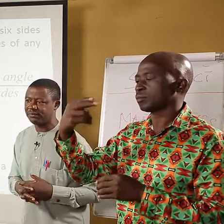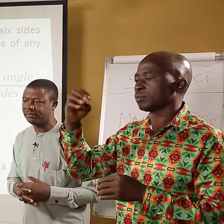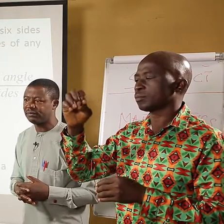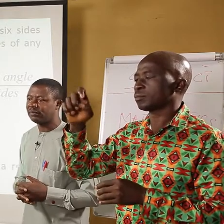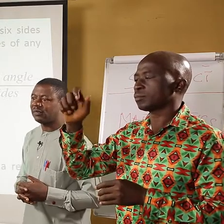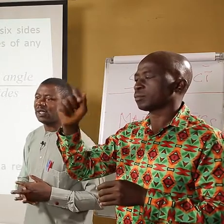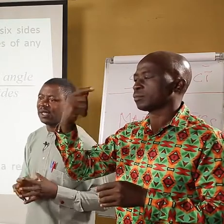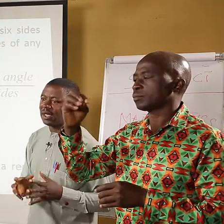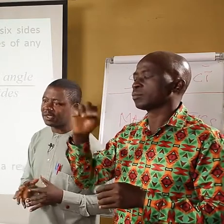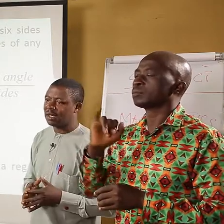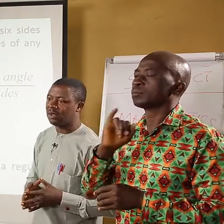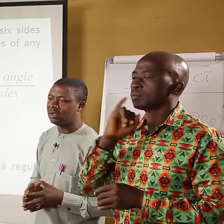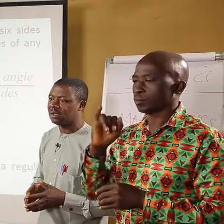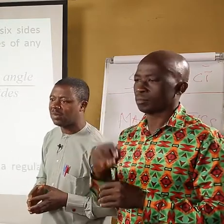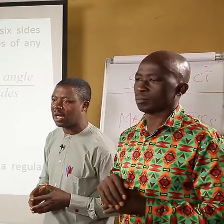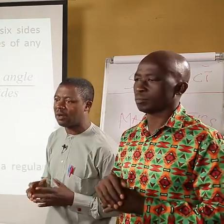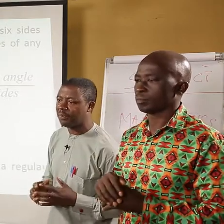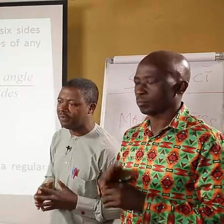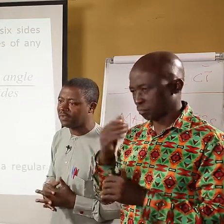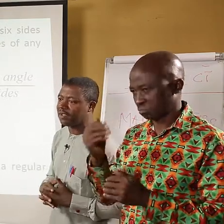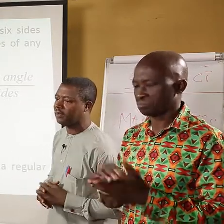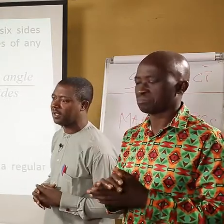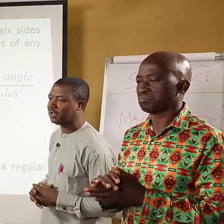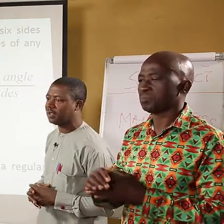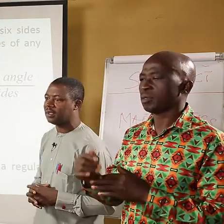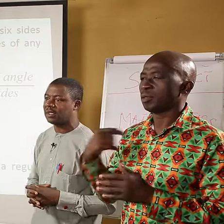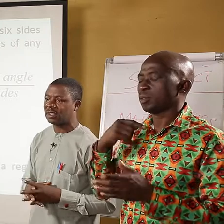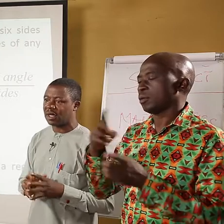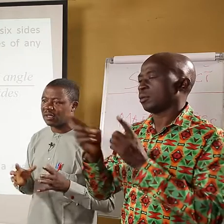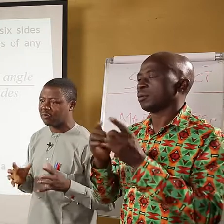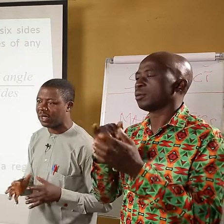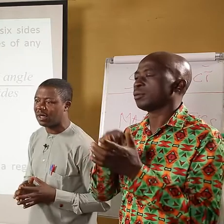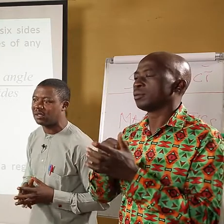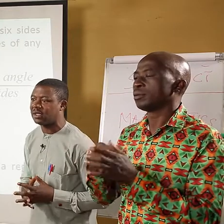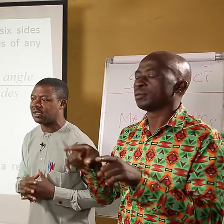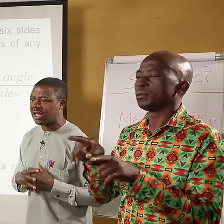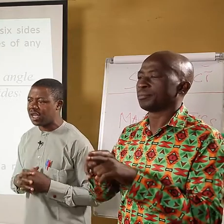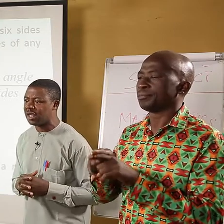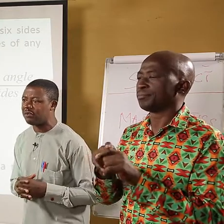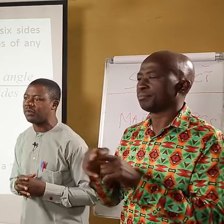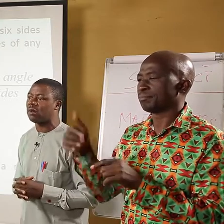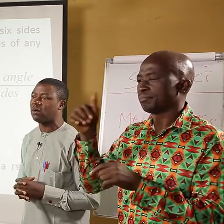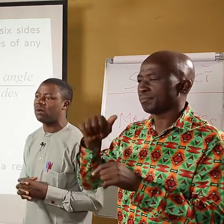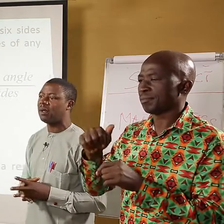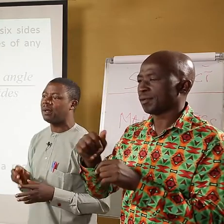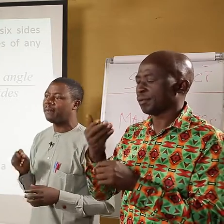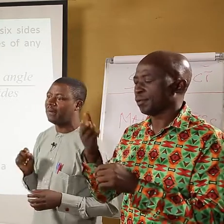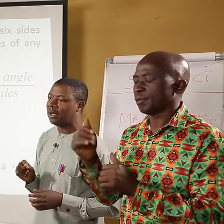is. A hexagon, by our previous definition, is clearly spelled out as any